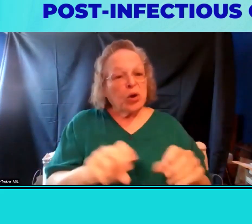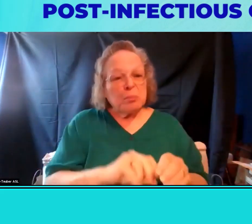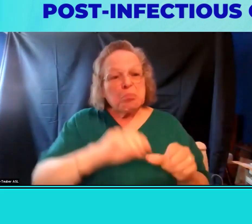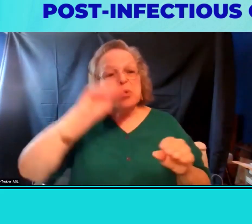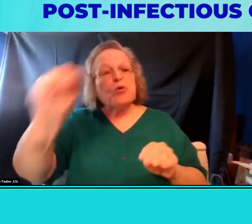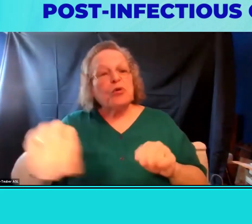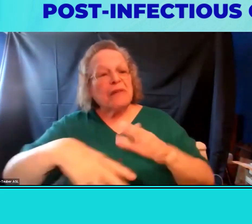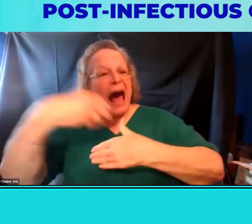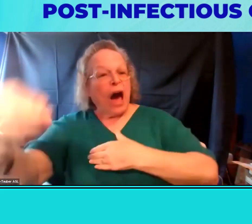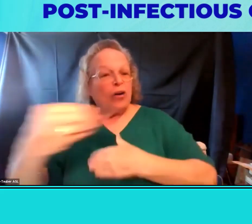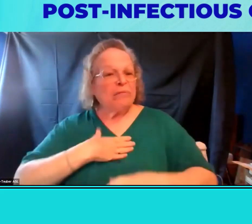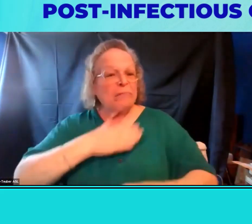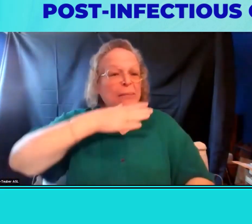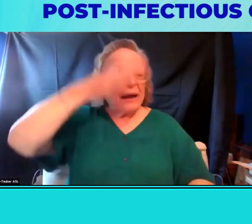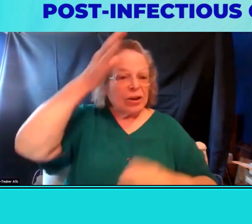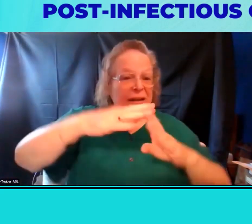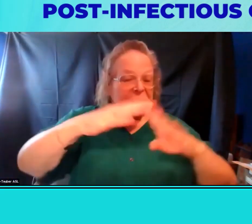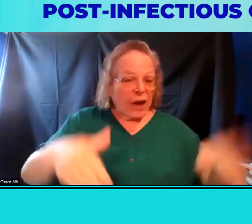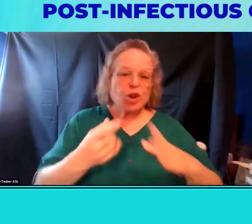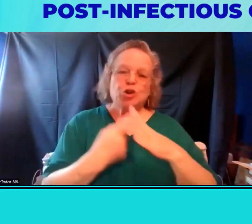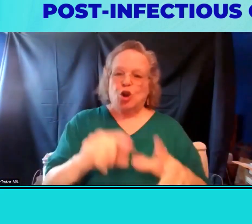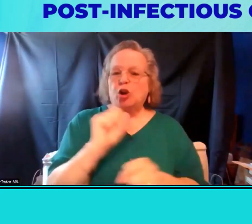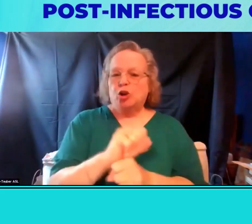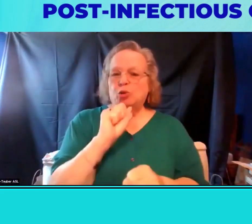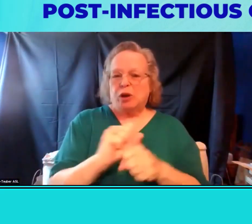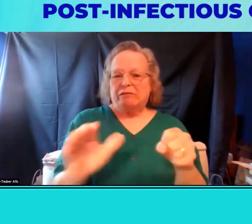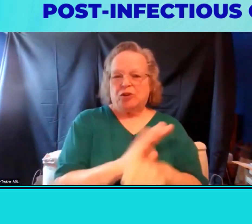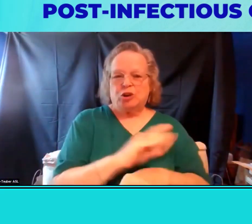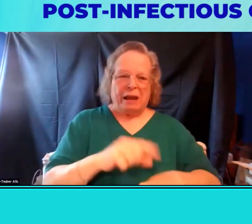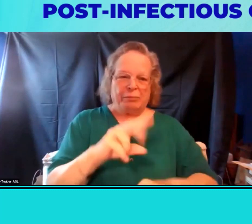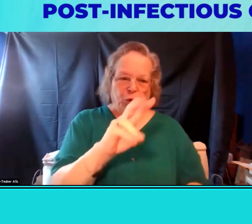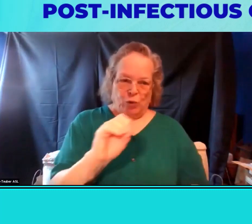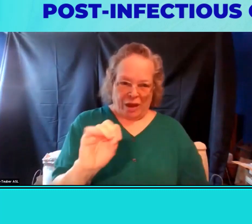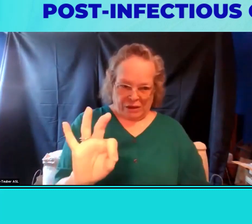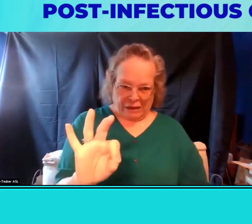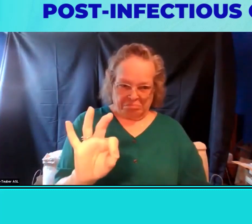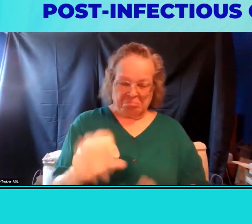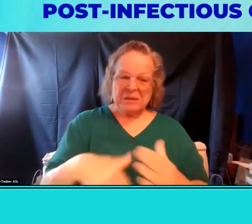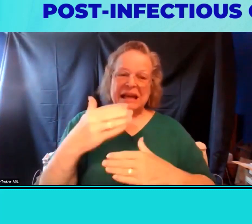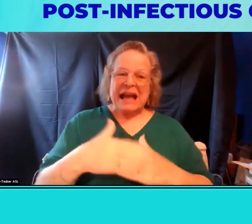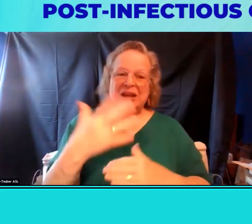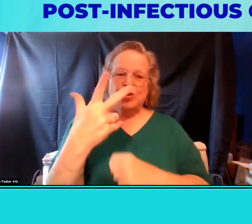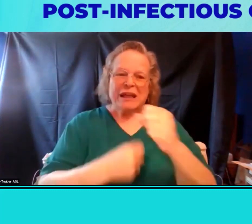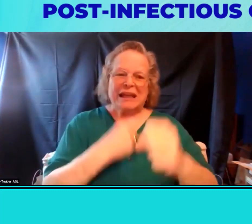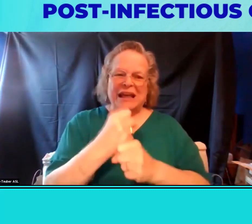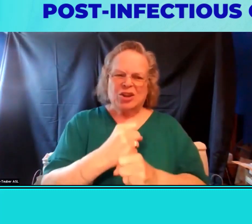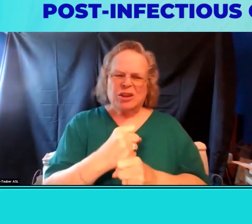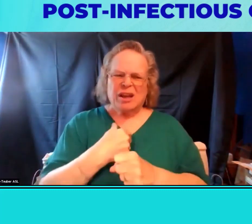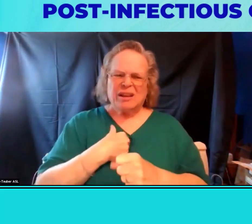house and start working full-time in 2009. Over the next 3 years, my health started